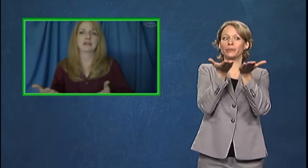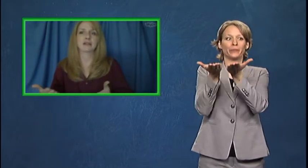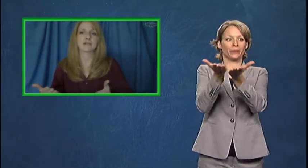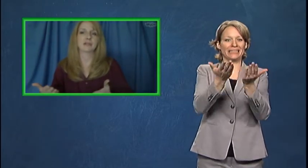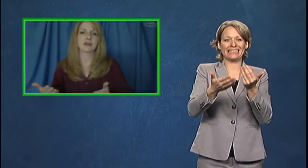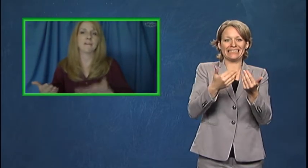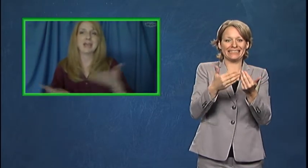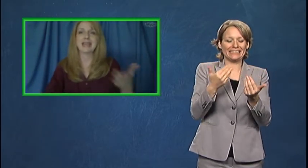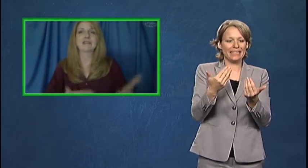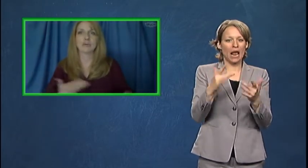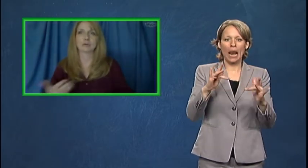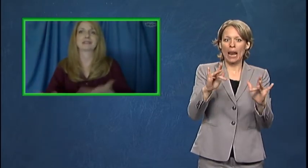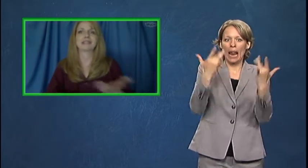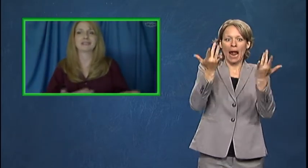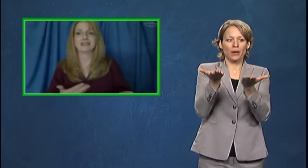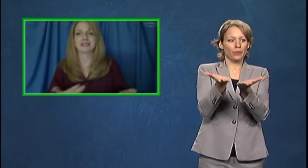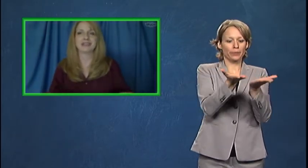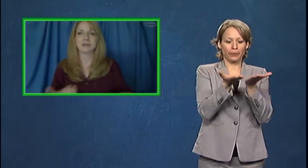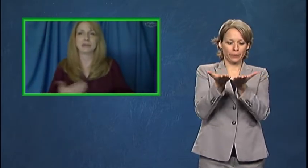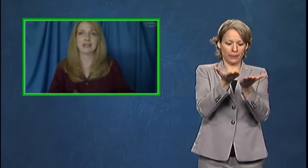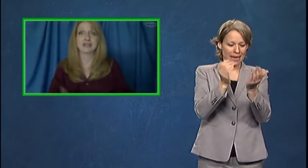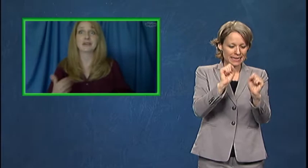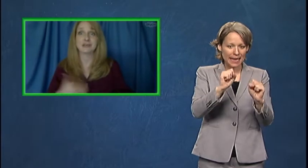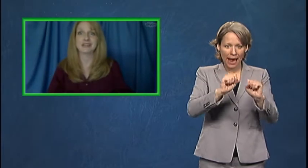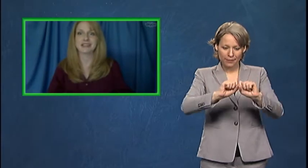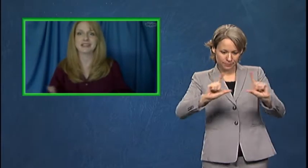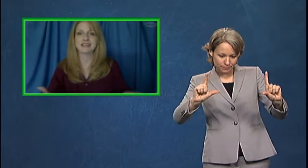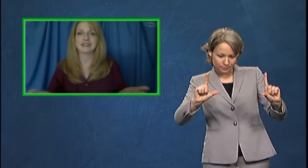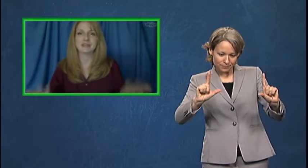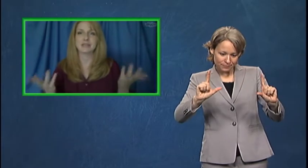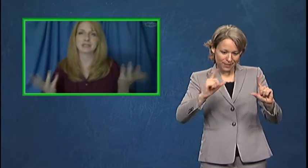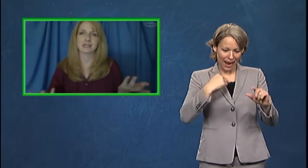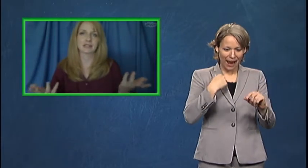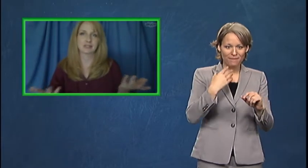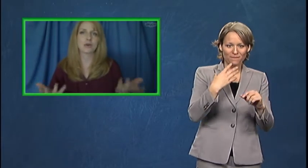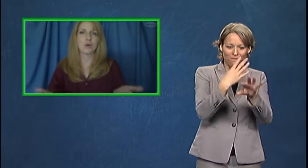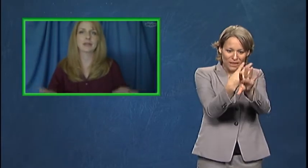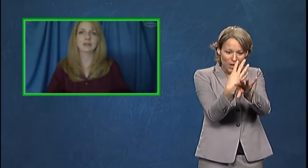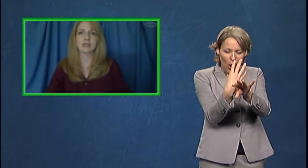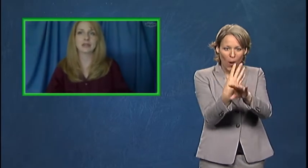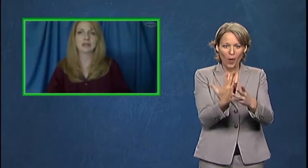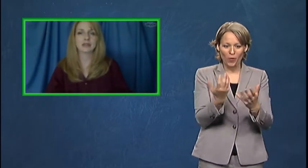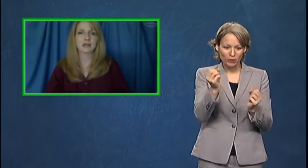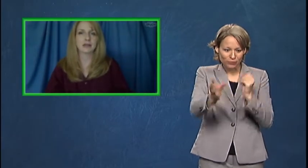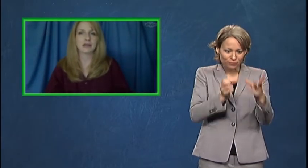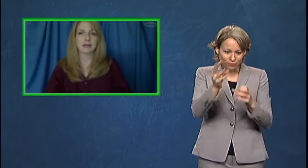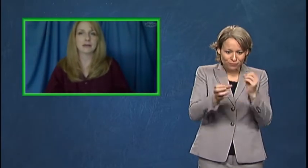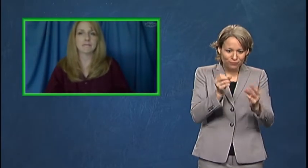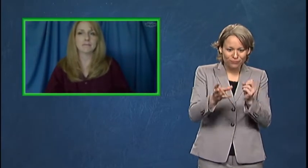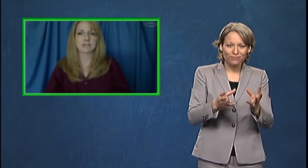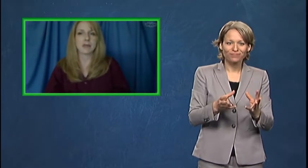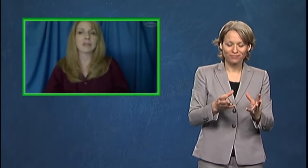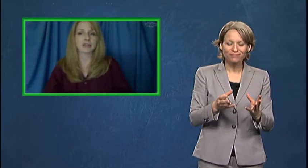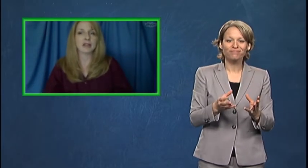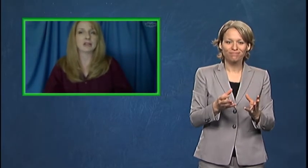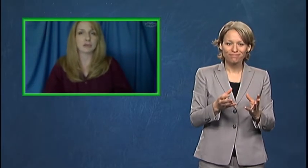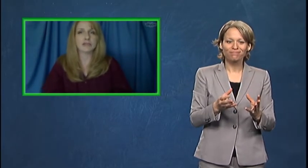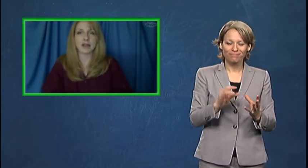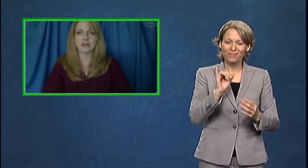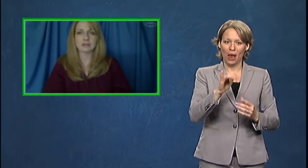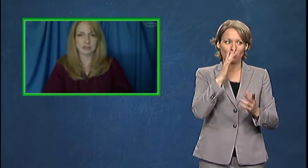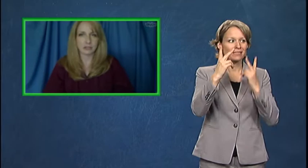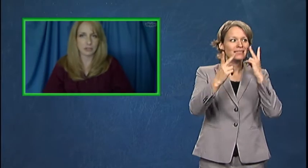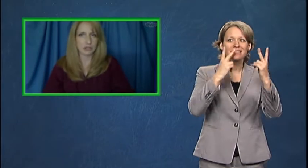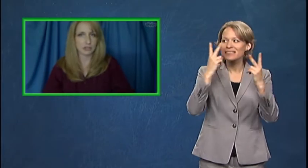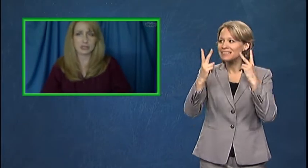and they're made for receiving video media over the internet. I mean, it's going to be something that you'll